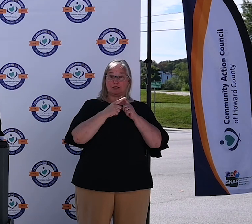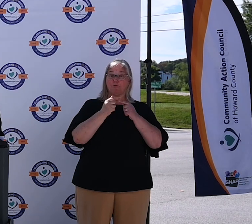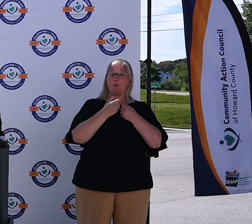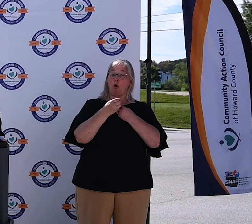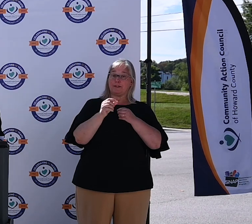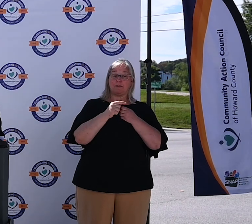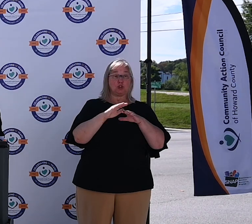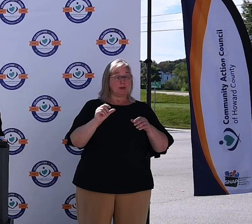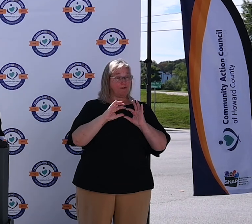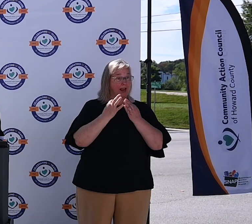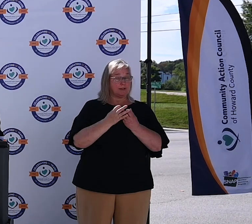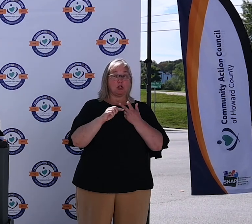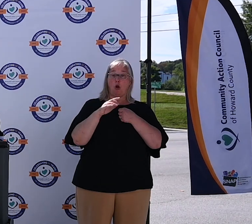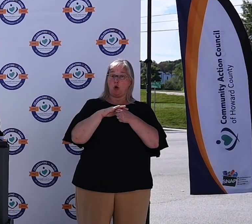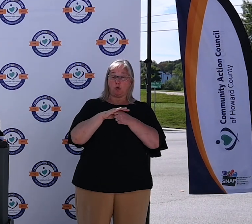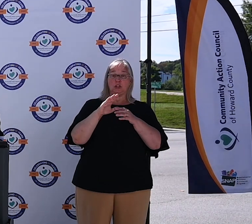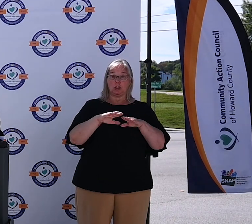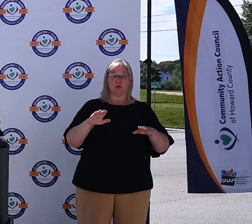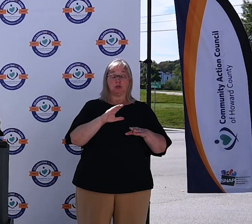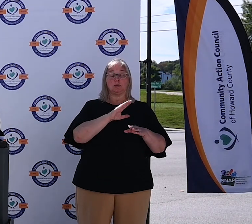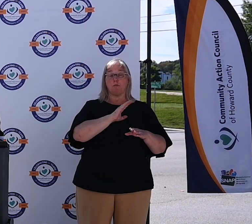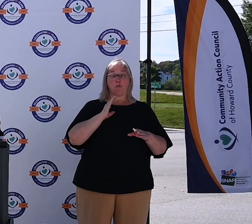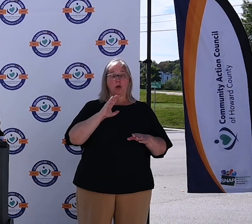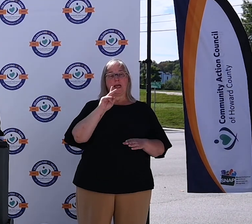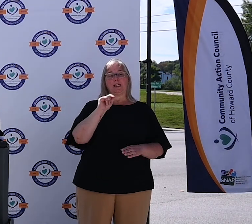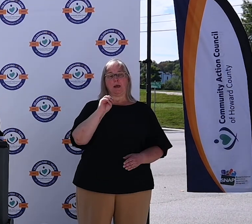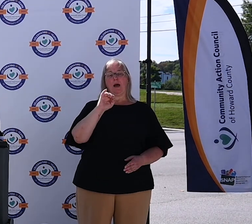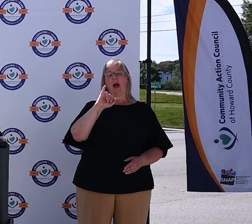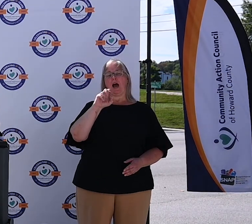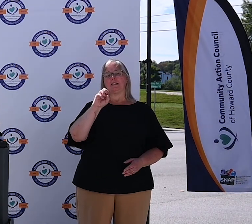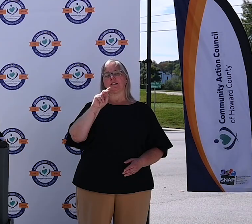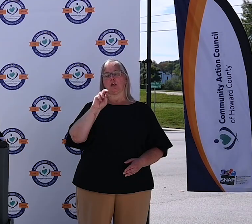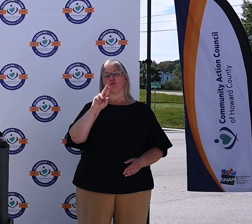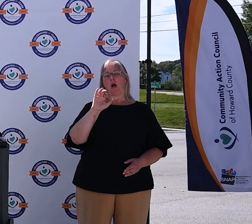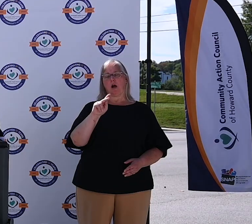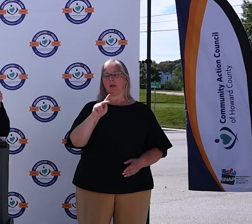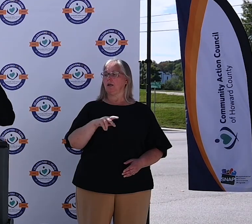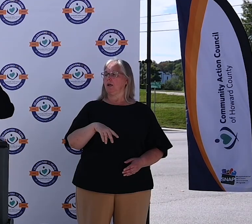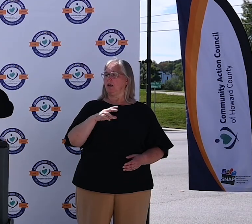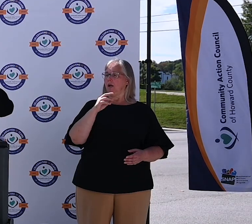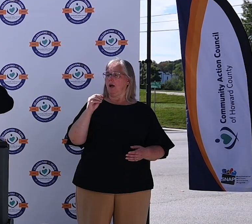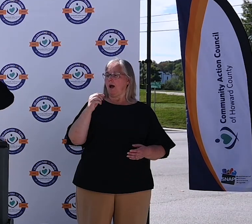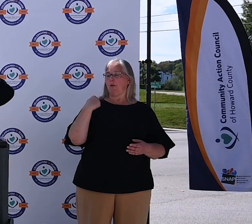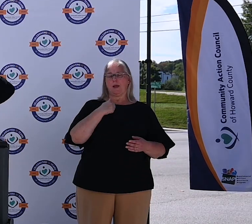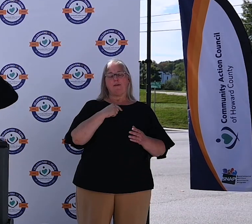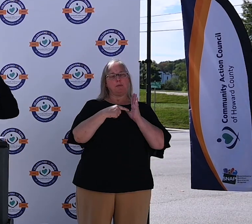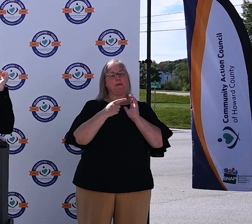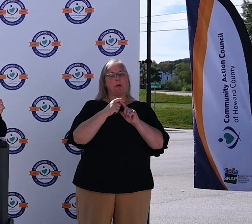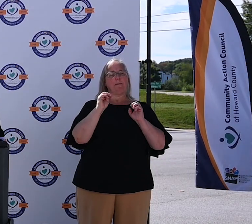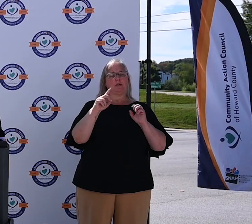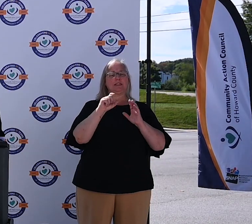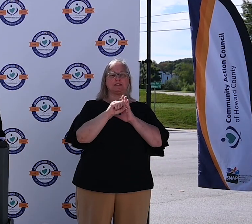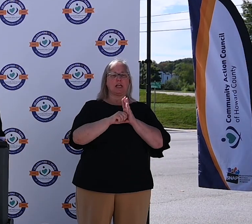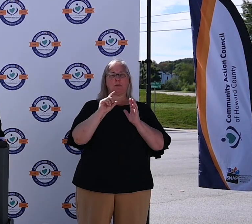Families, Local Children's Board, Kim Eisenrock. We have representation from the Maryland State Department of Education